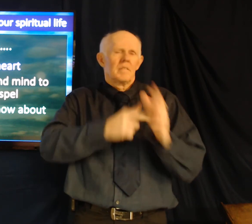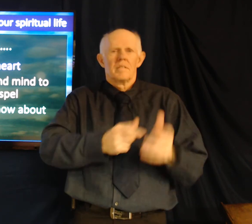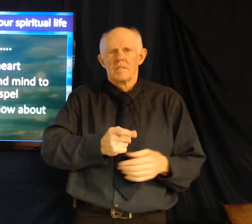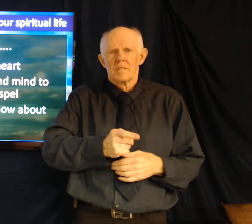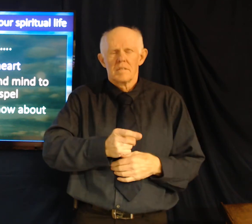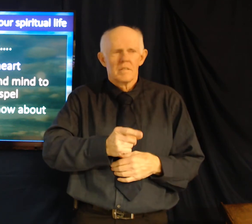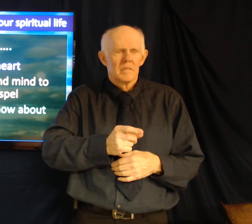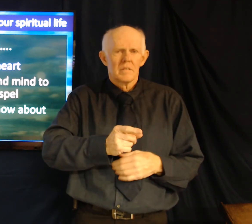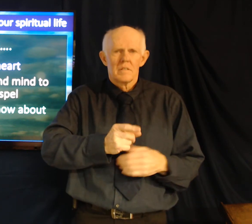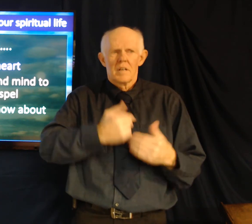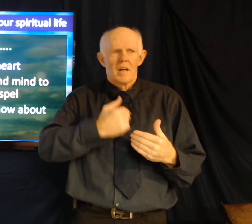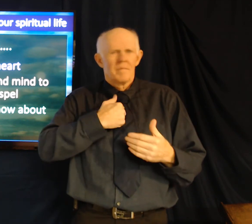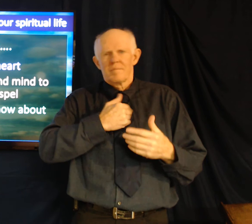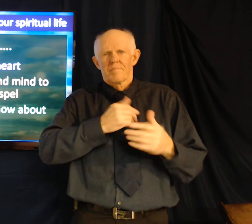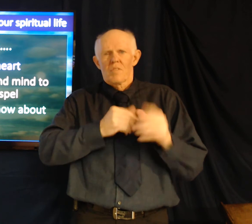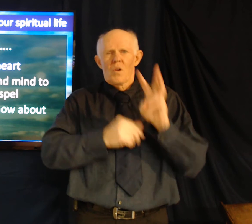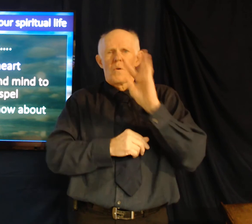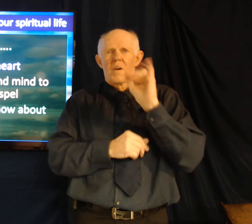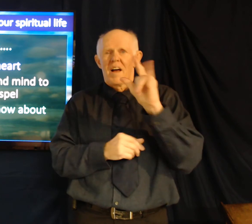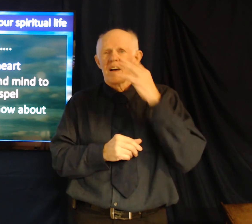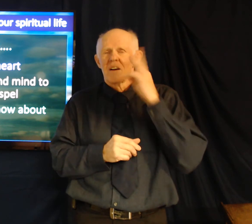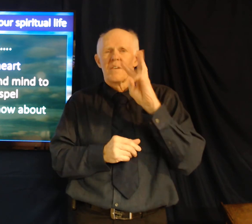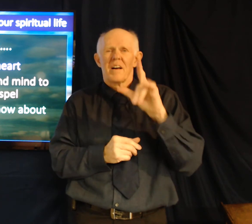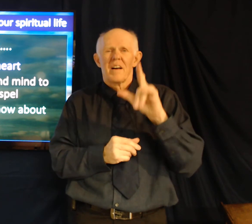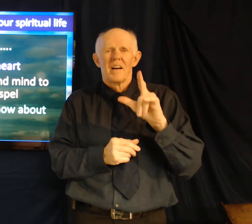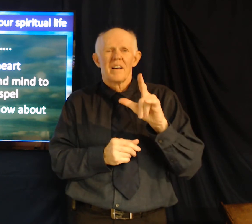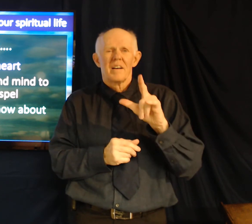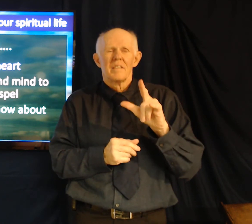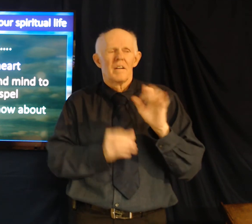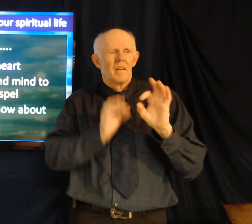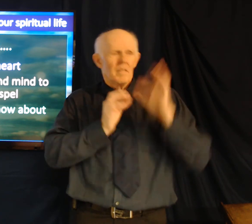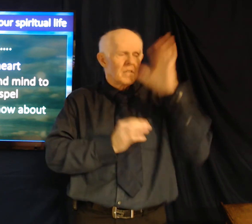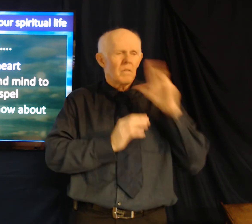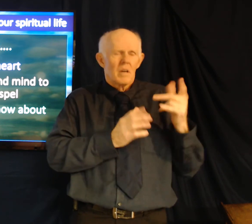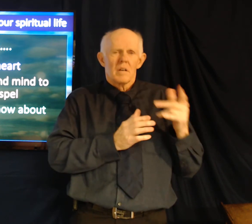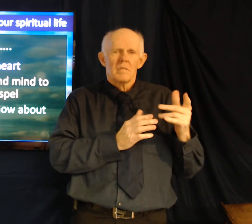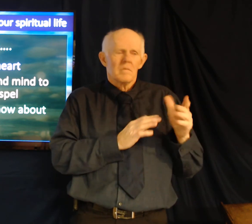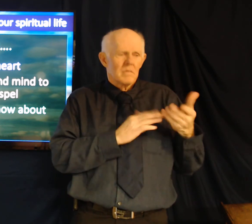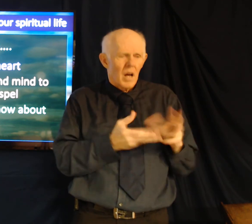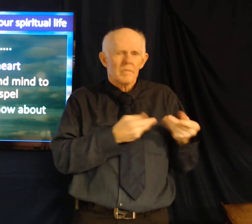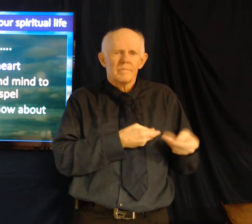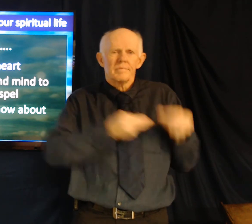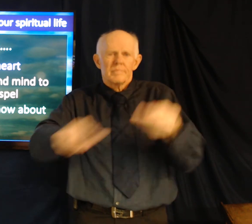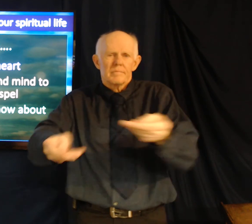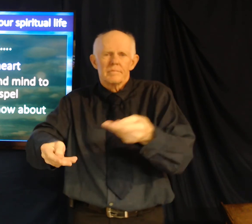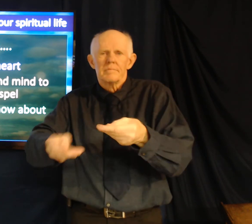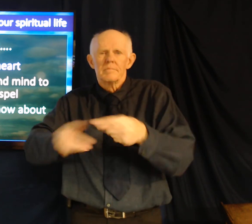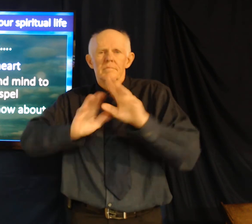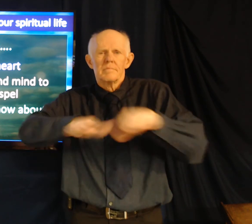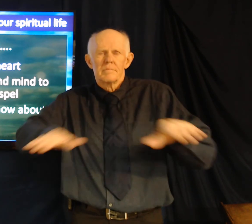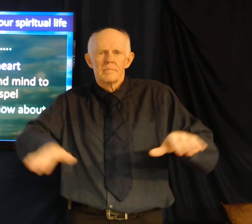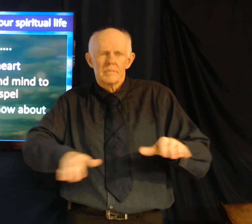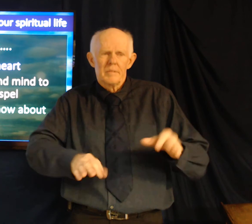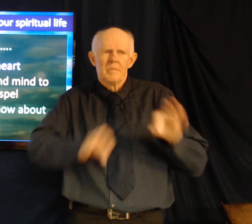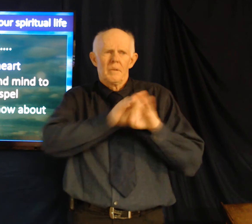like for example i have a will mother and father has a will that they give